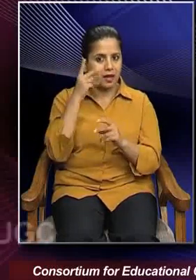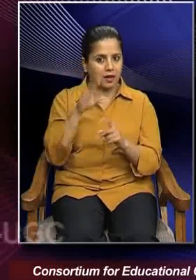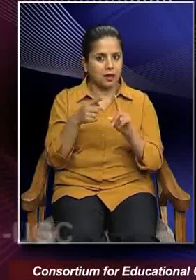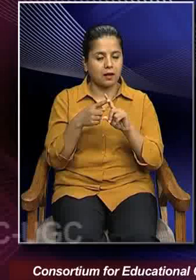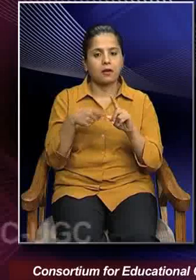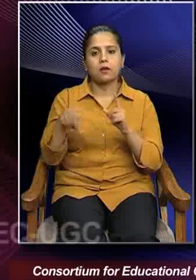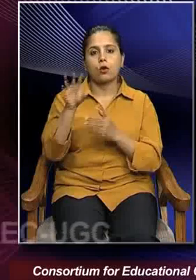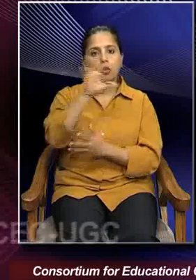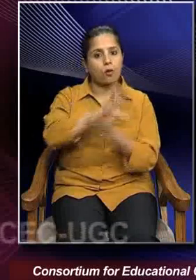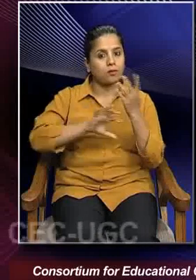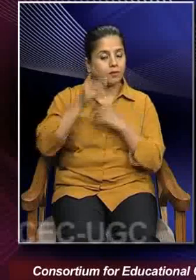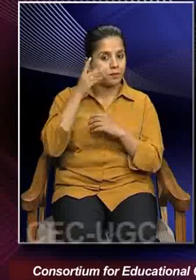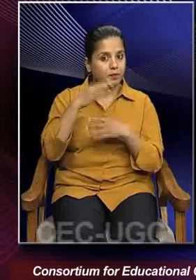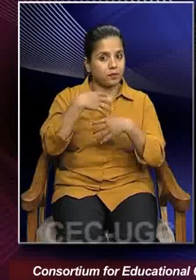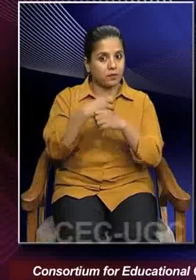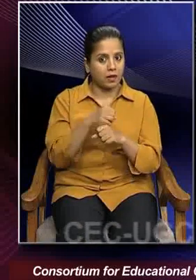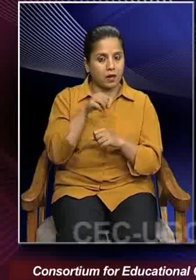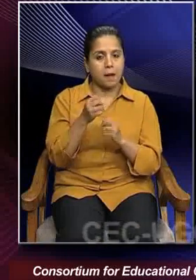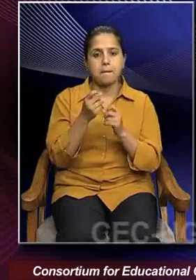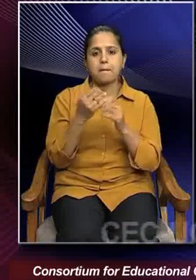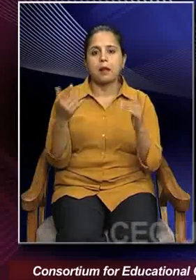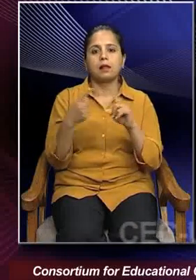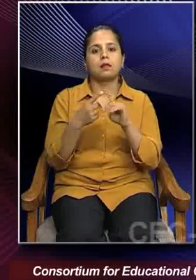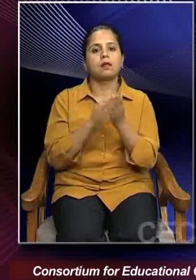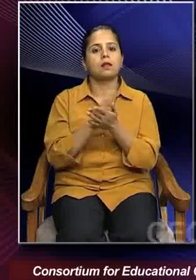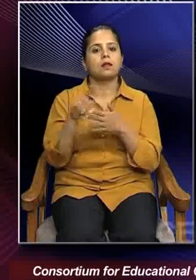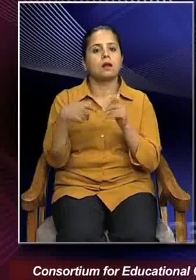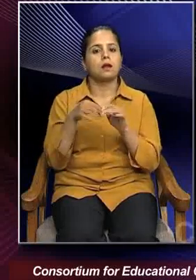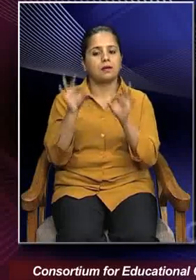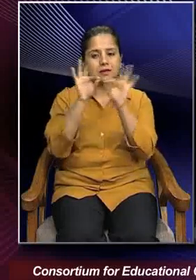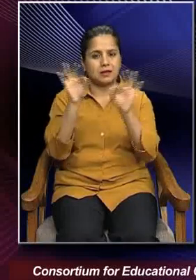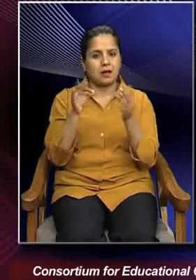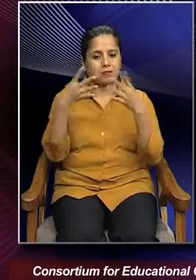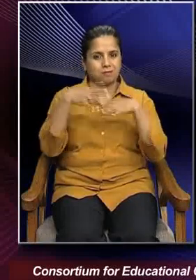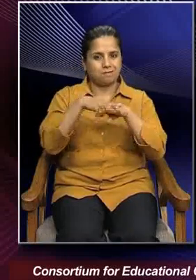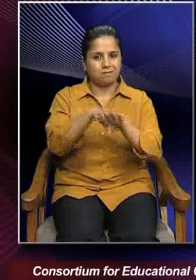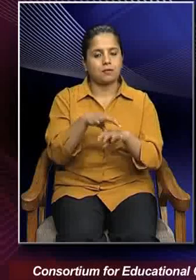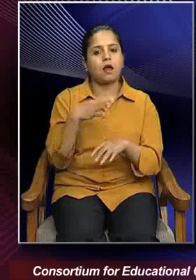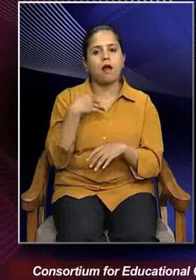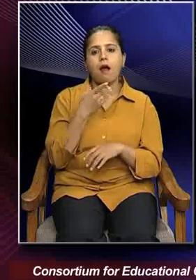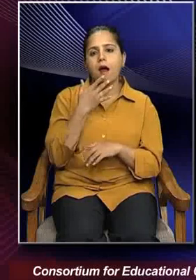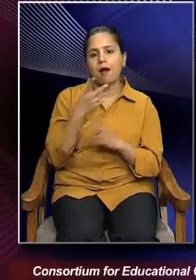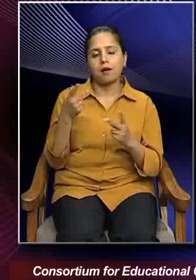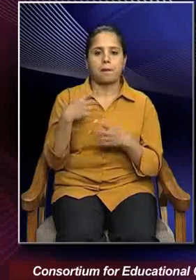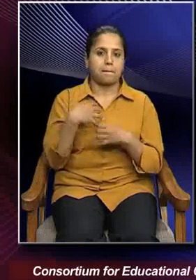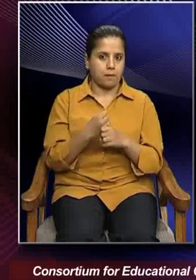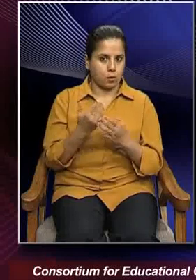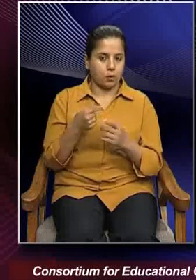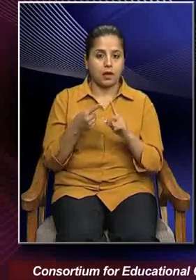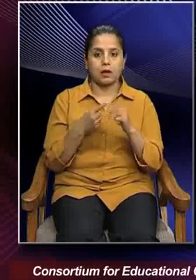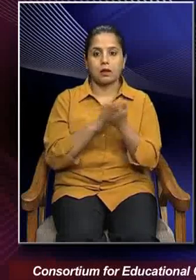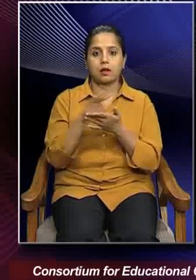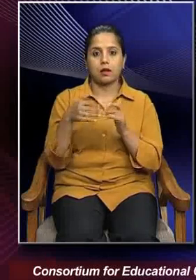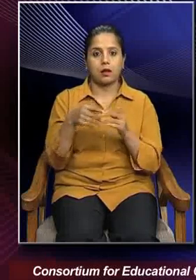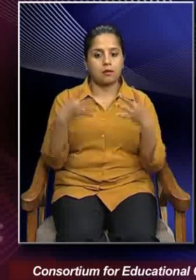the combination of number of threads of certain color. And here the threads are